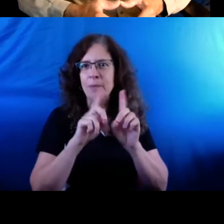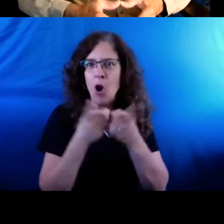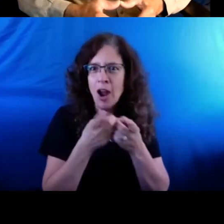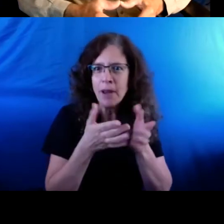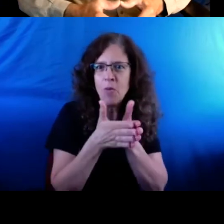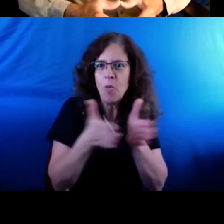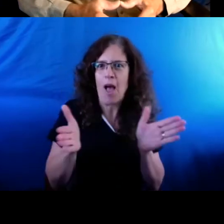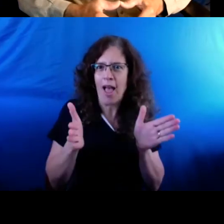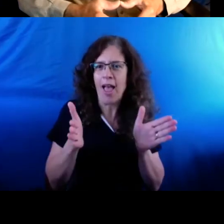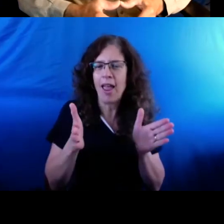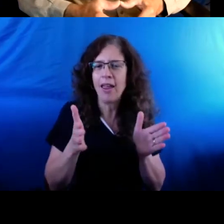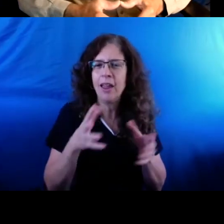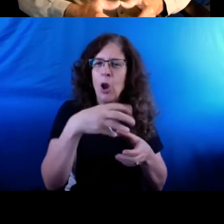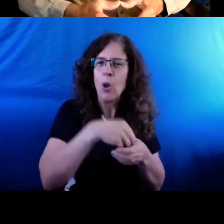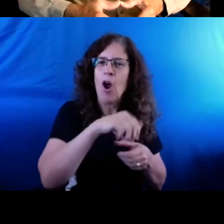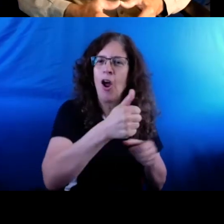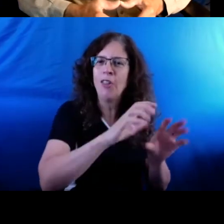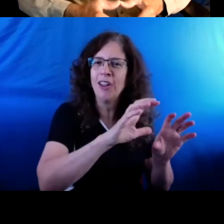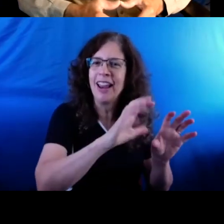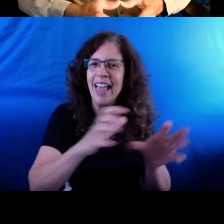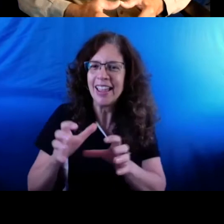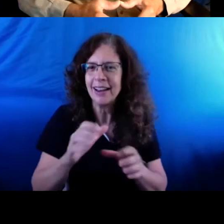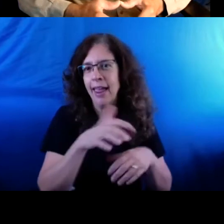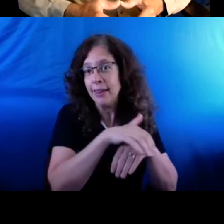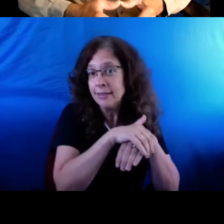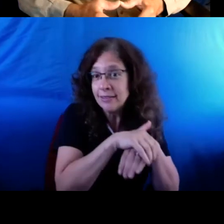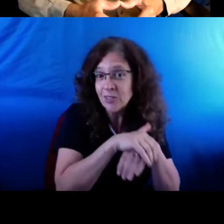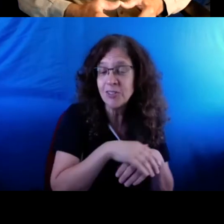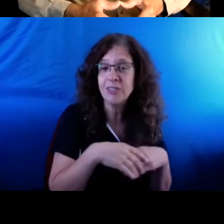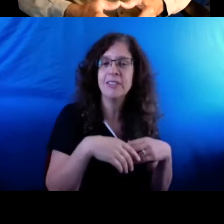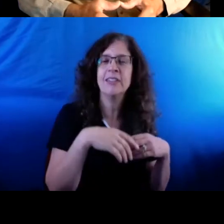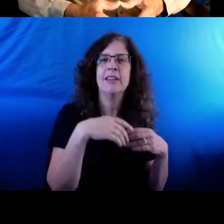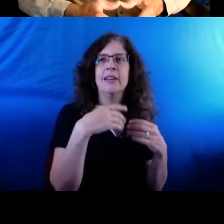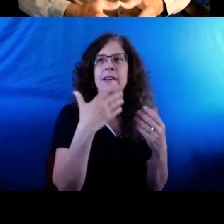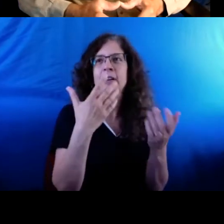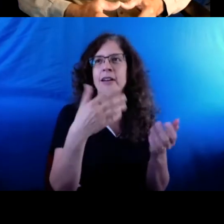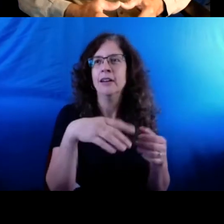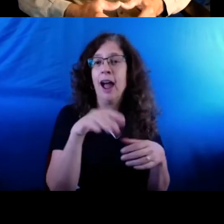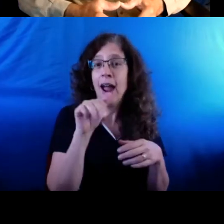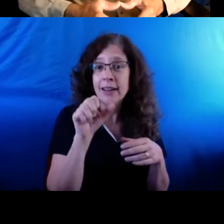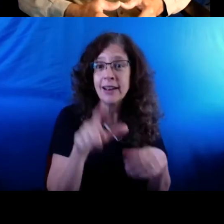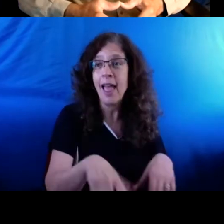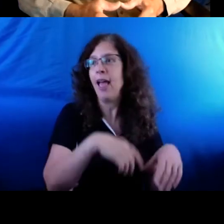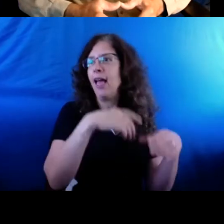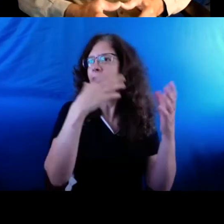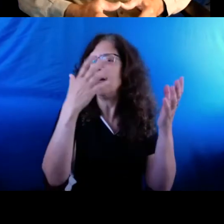that led to the department, a department-wide, including other classes in